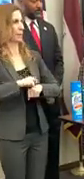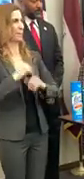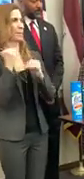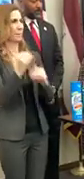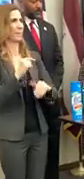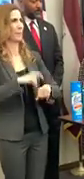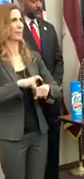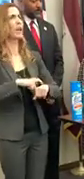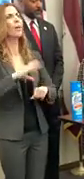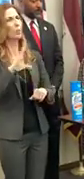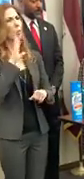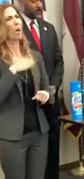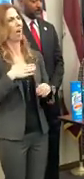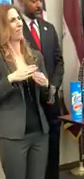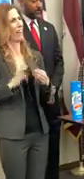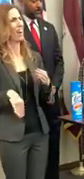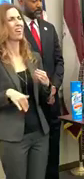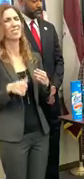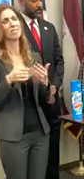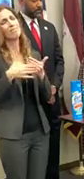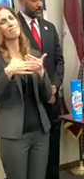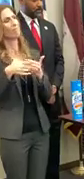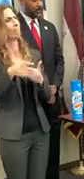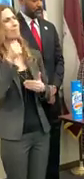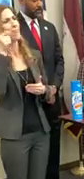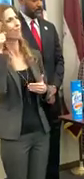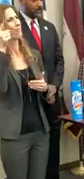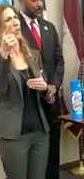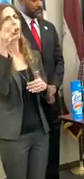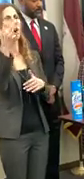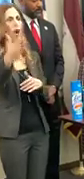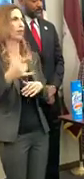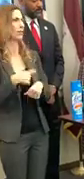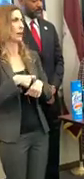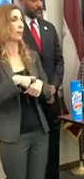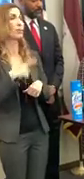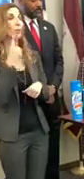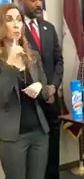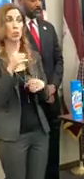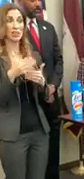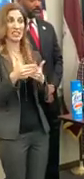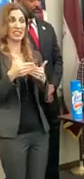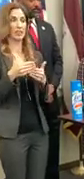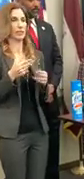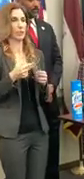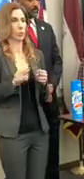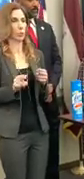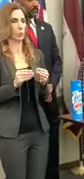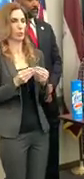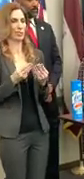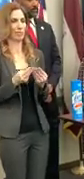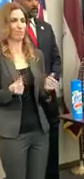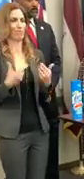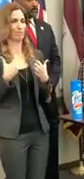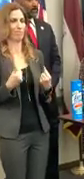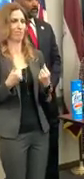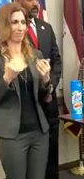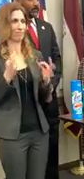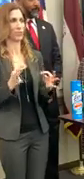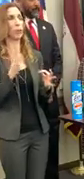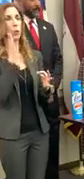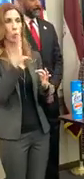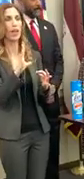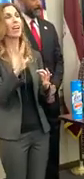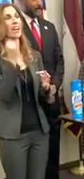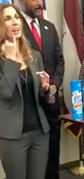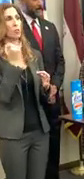will be an end to this, and it won't be that far away. And the end will come quicker if we all take some measures right now to